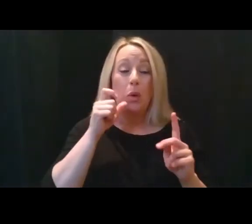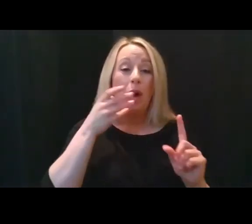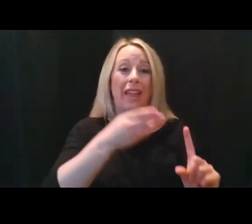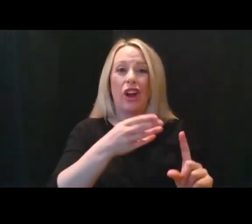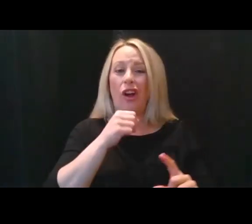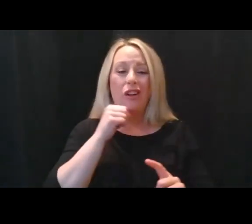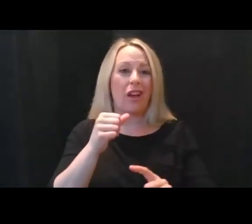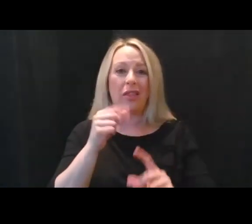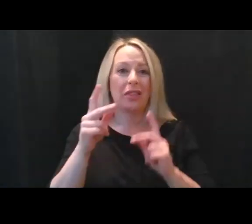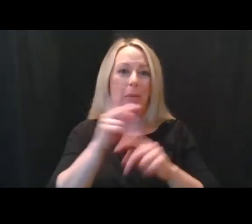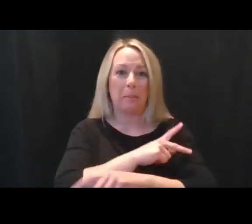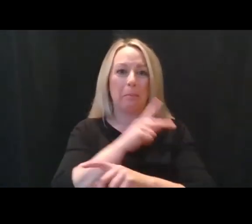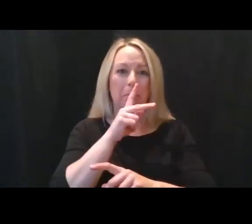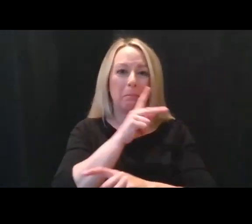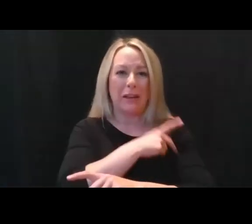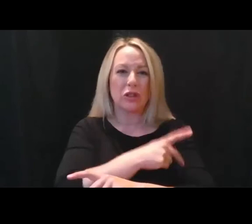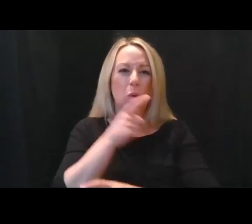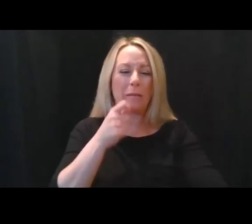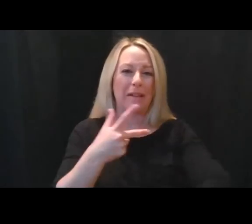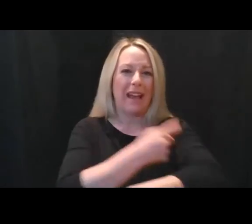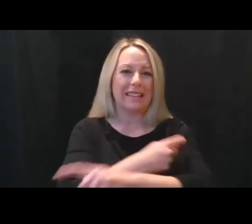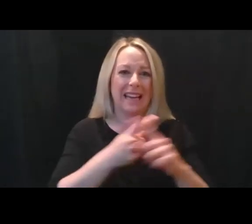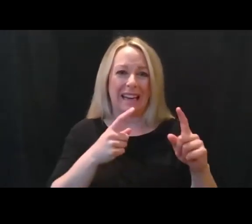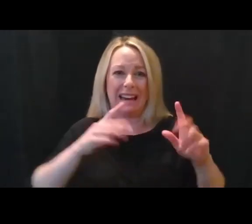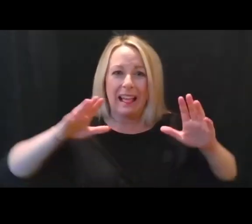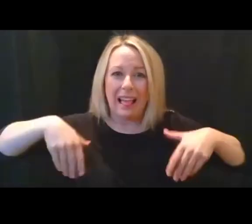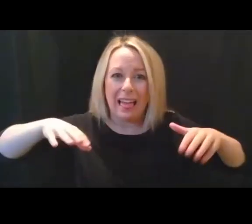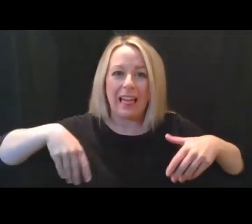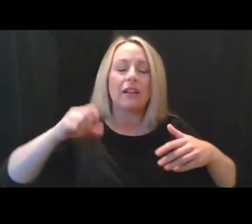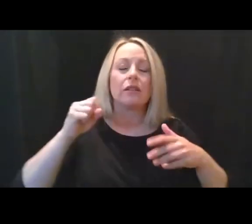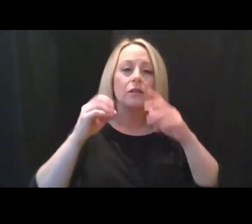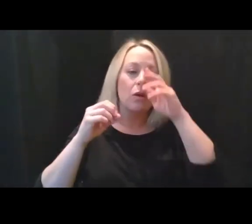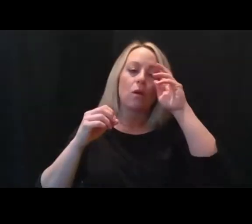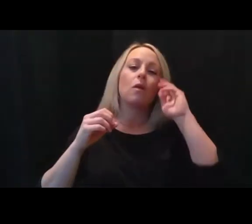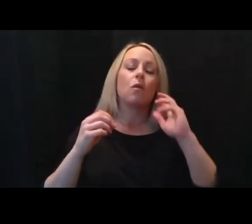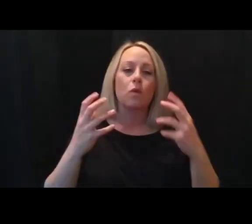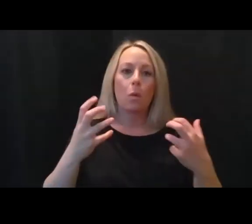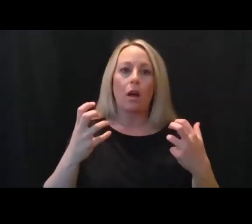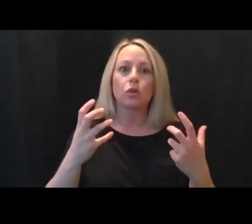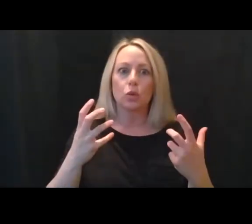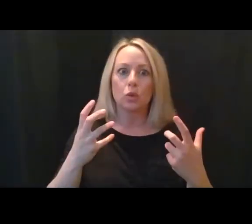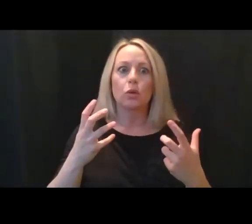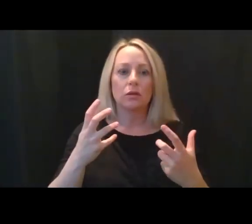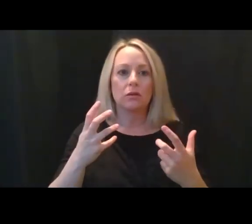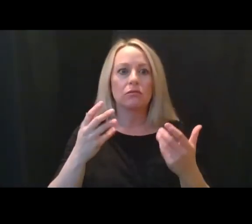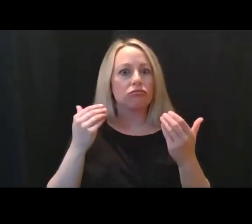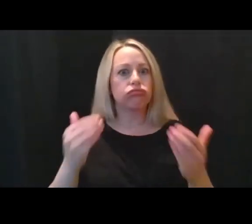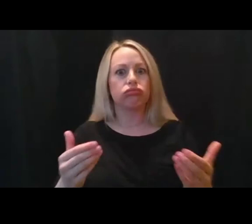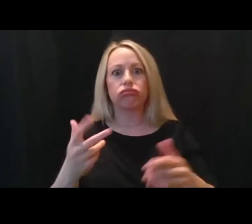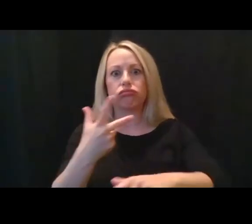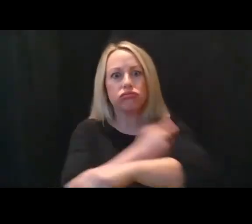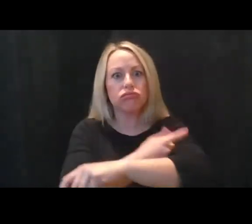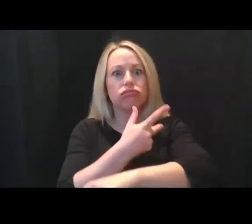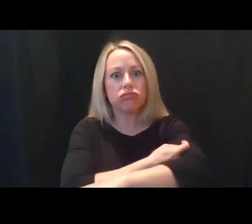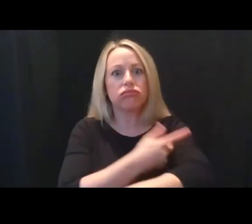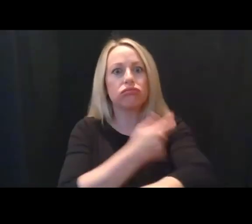down with the virus. So it's definitely working. So we too want to put as many vaccines in arms as quickly as